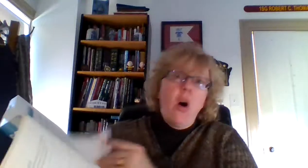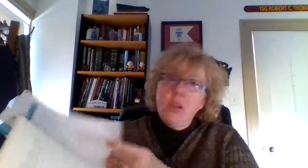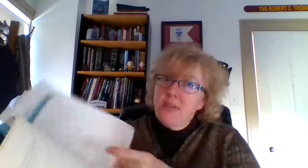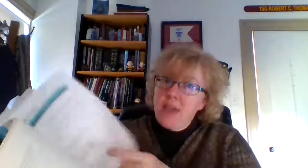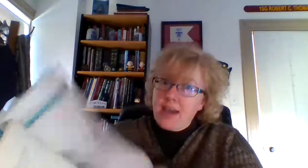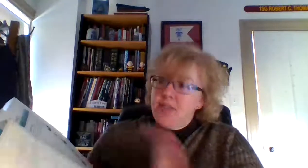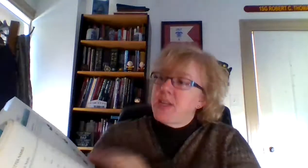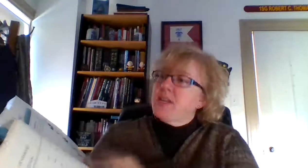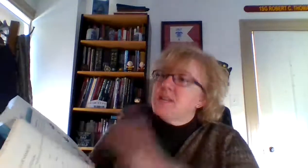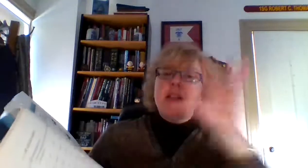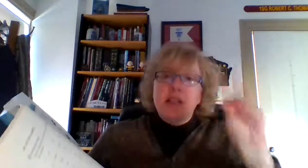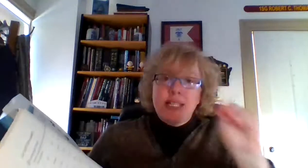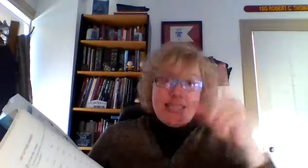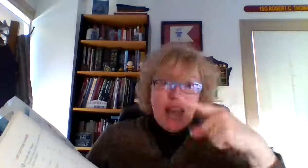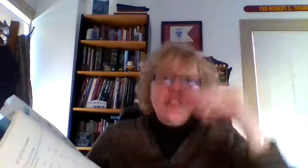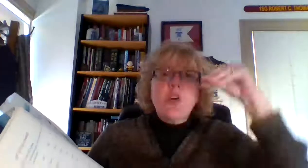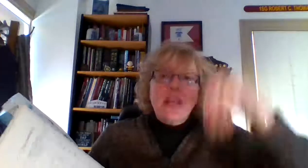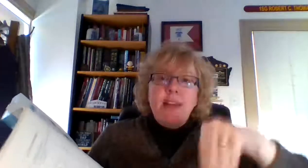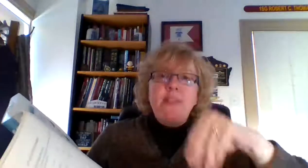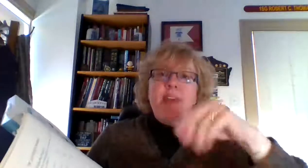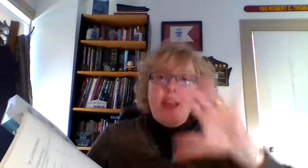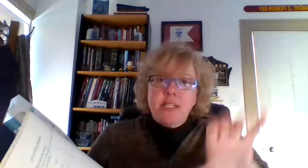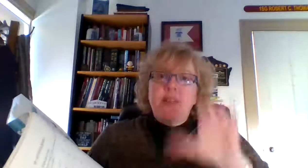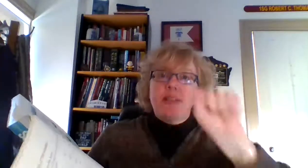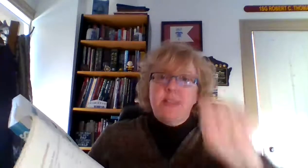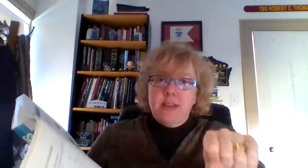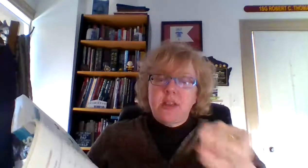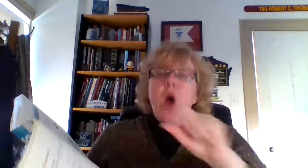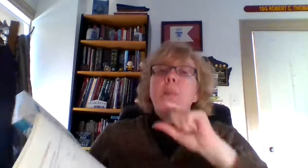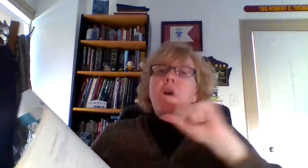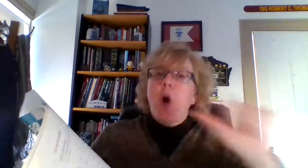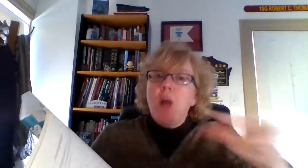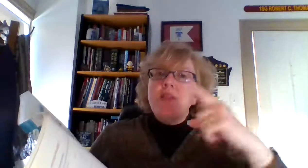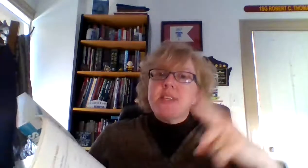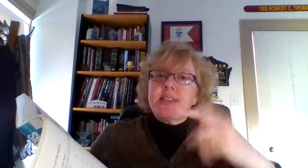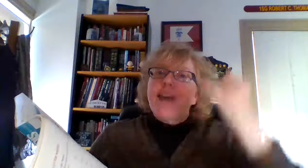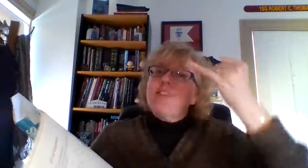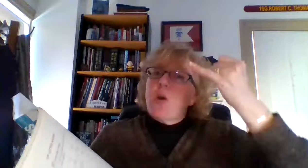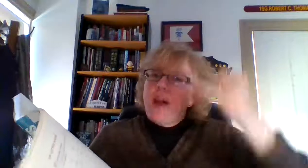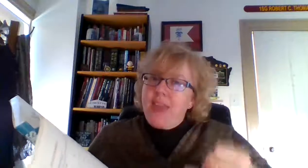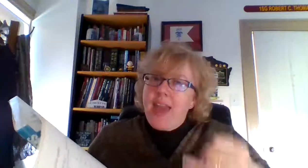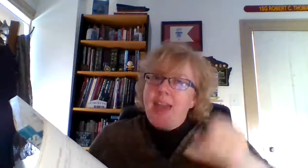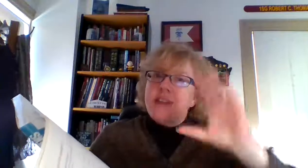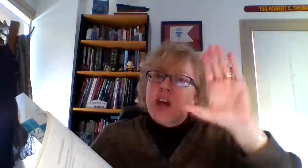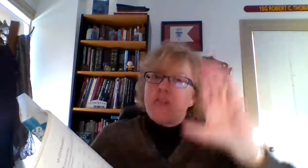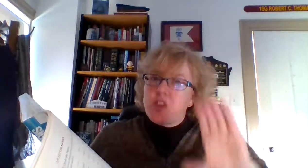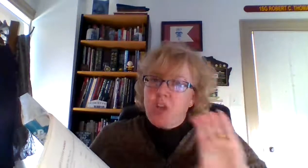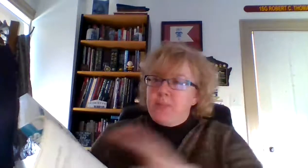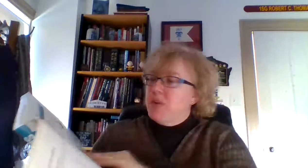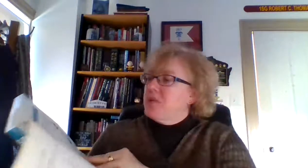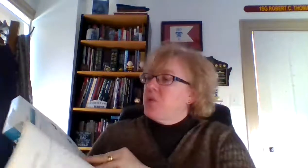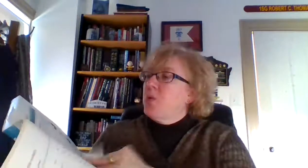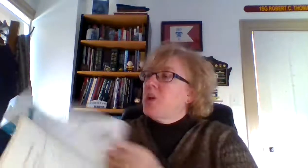all of the activities. The signs are in the activities, yes, but all of the signs are at the end of the chapter. So you can